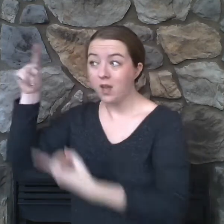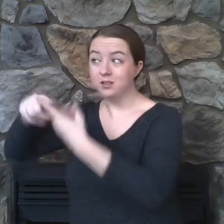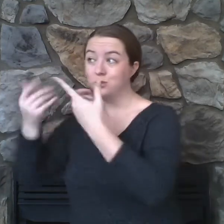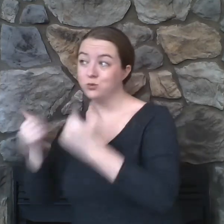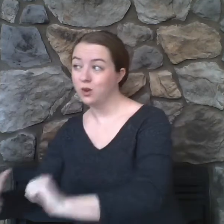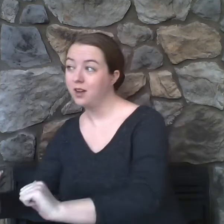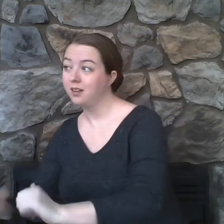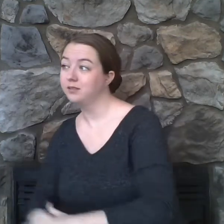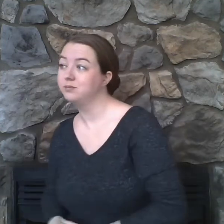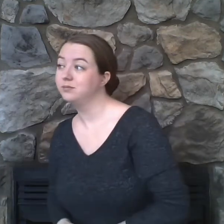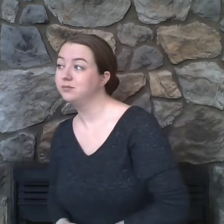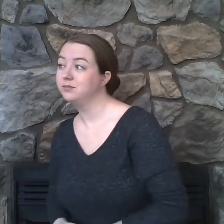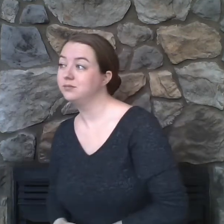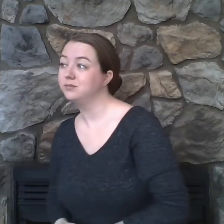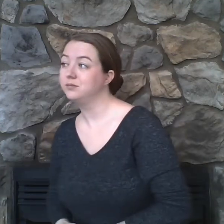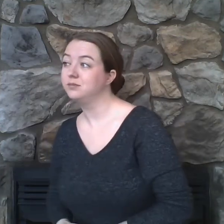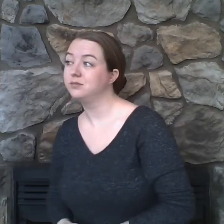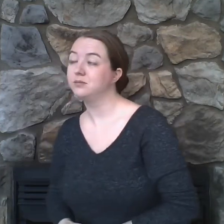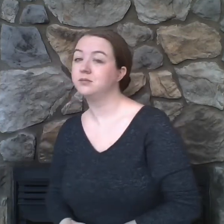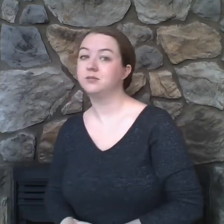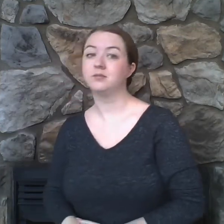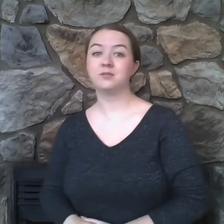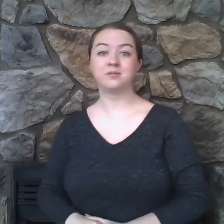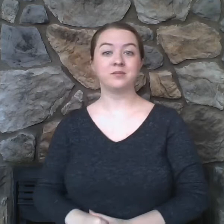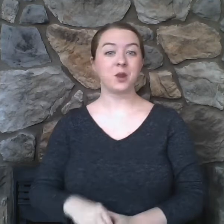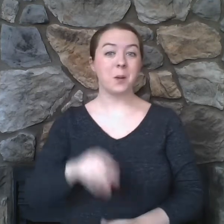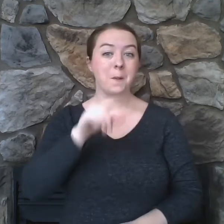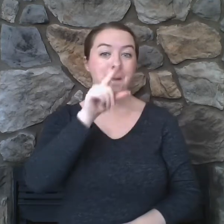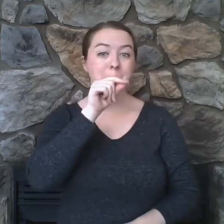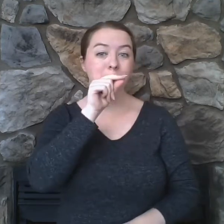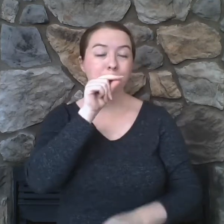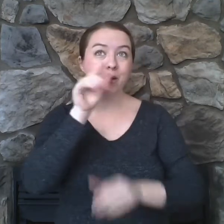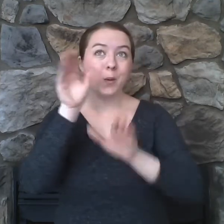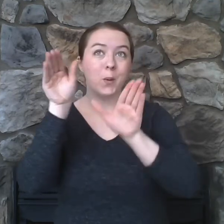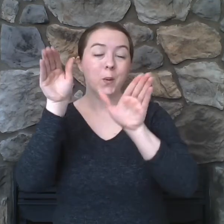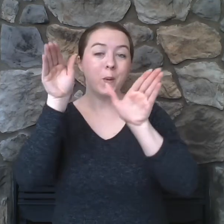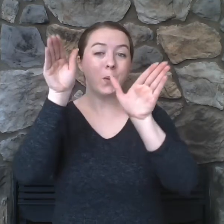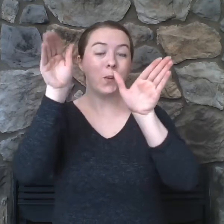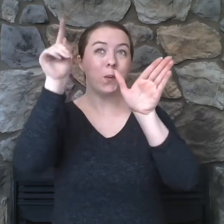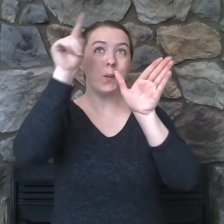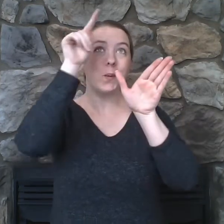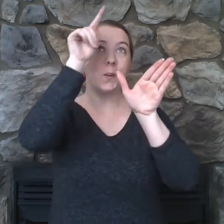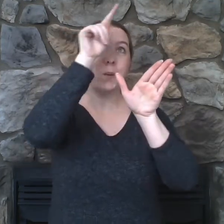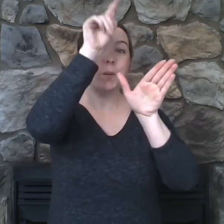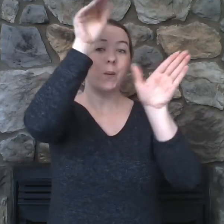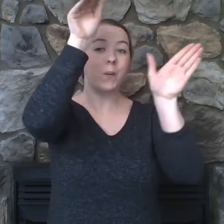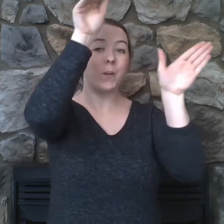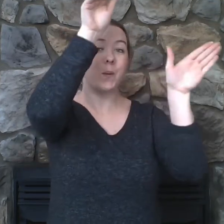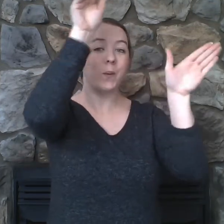you try. A tiny bird soared over Zoe's head.